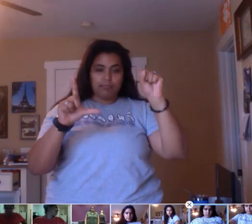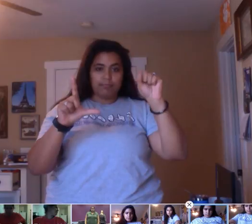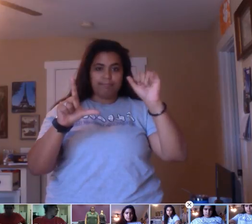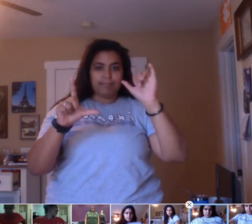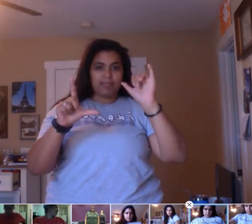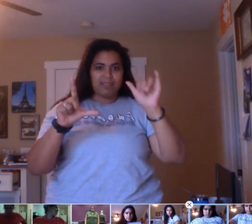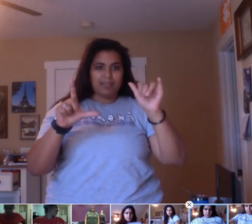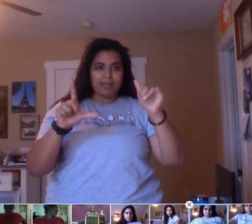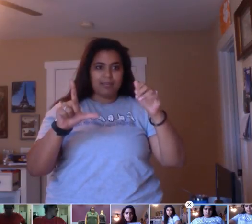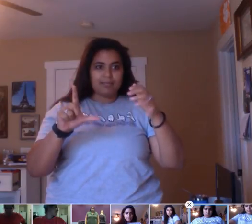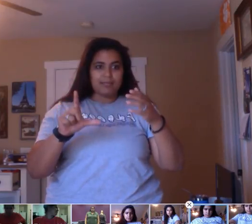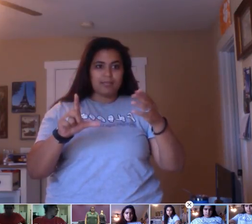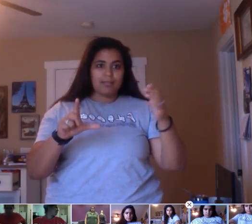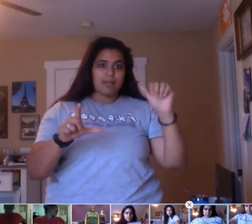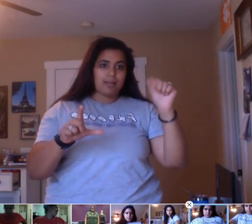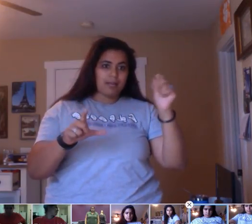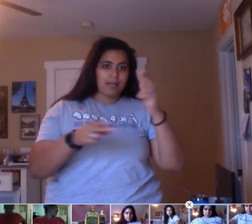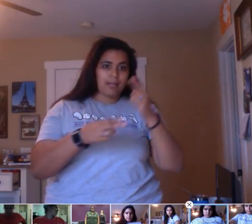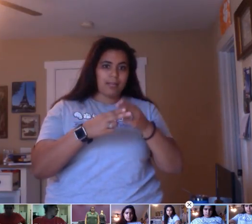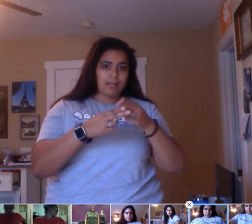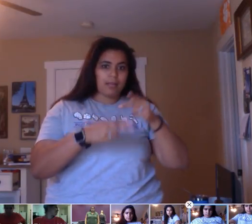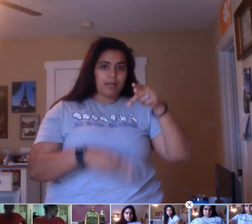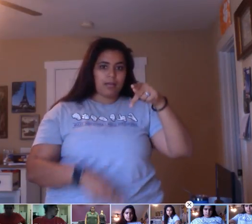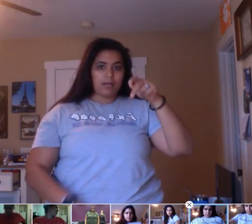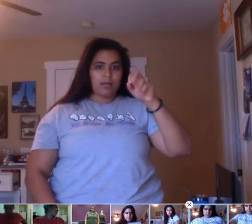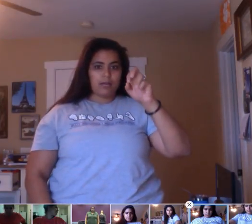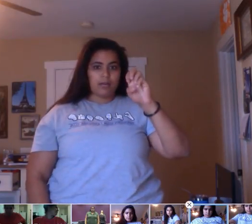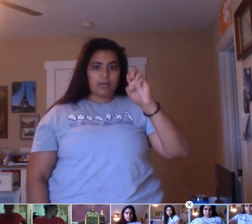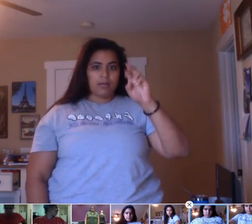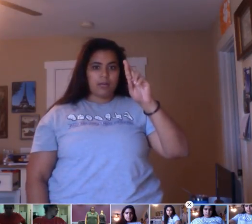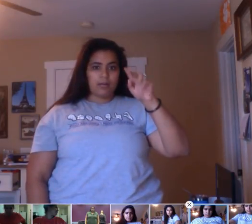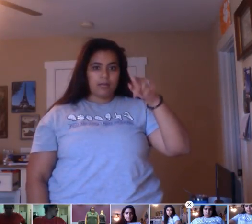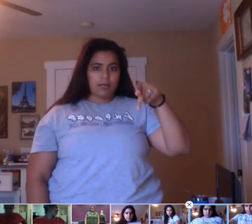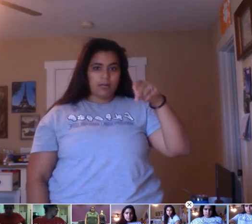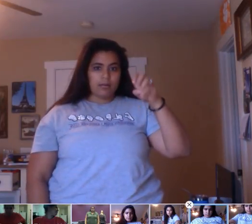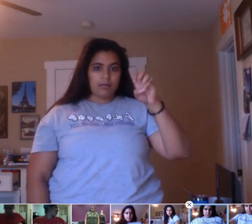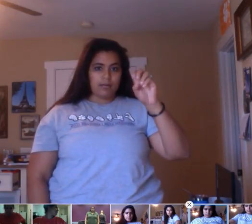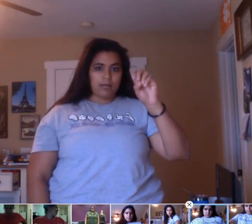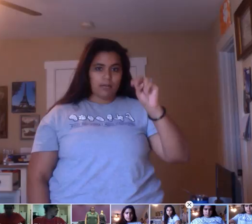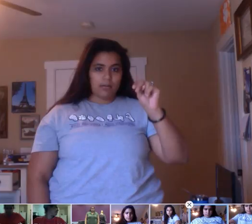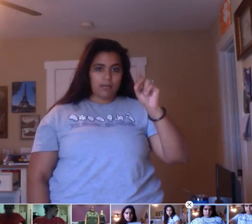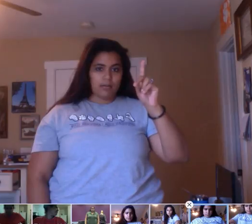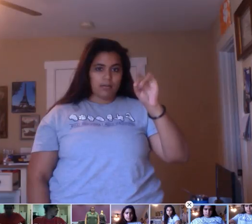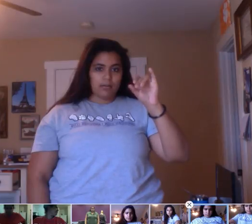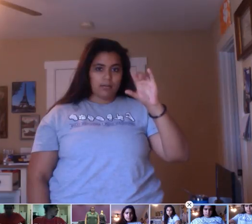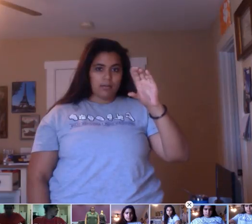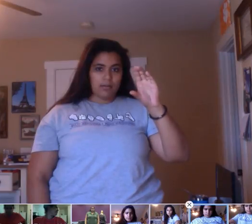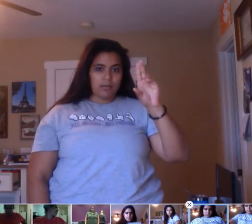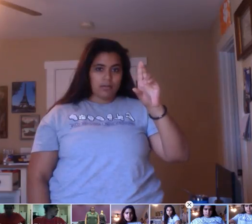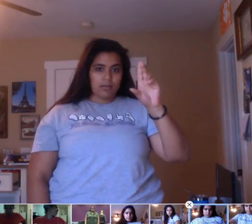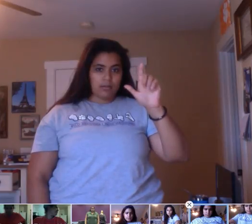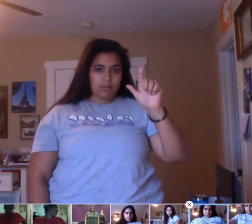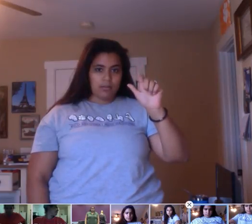So if I make it a little bit wider and double that size, it's about 90 degrees, and that's called